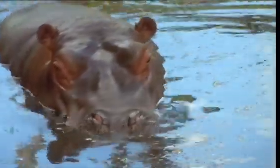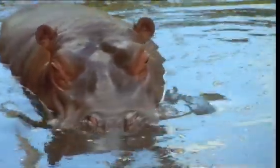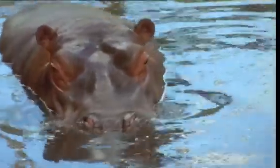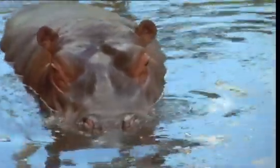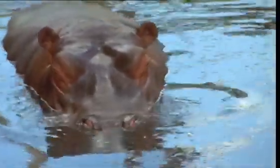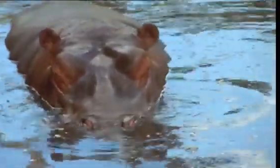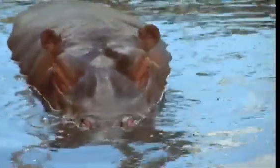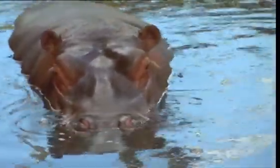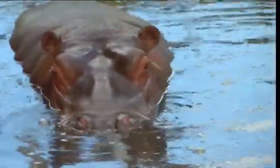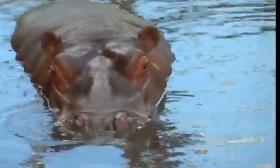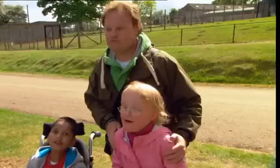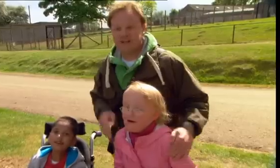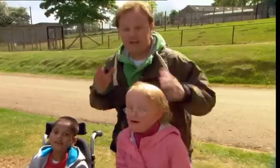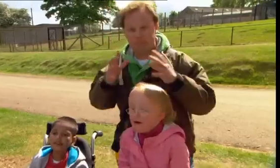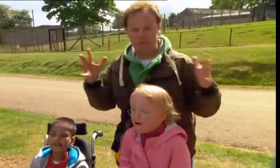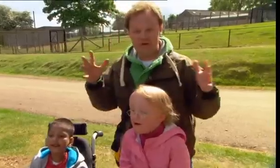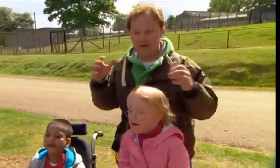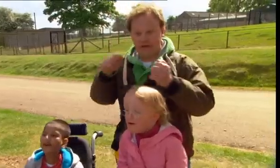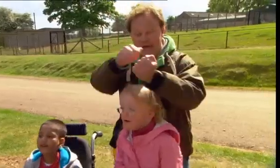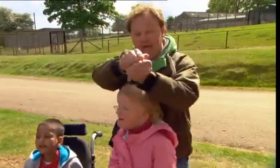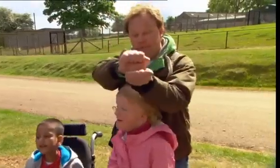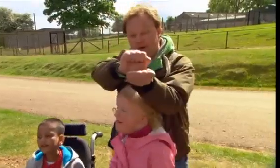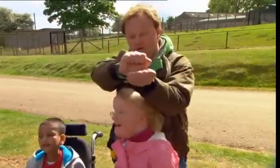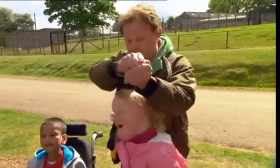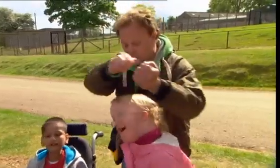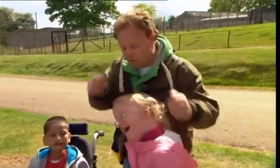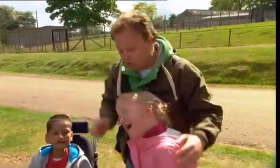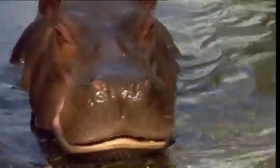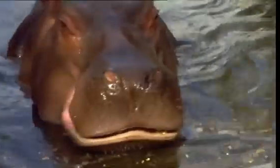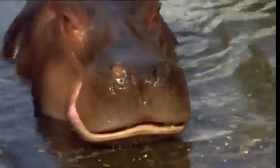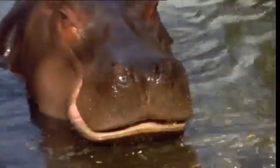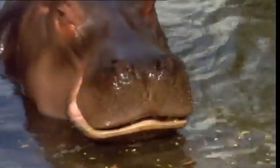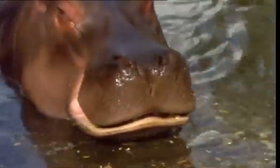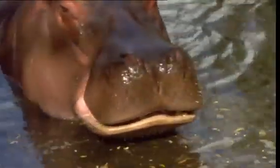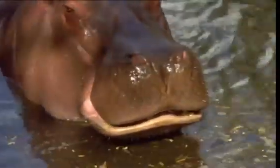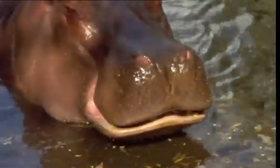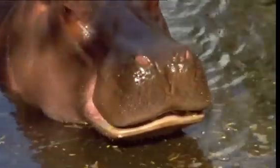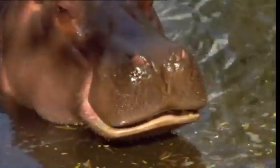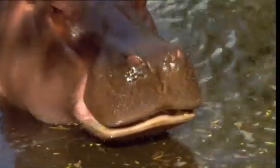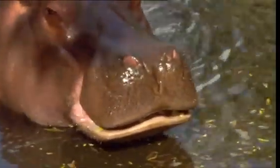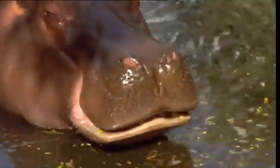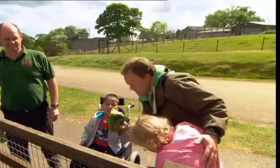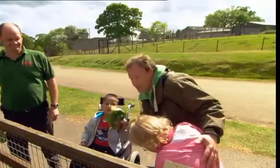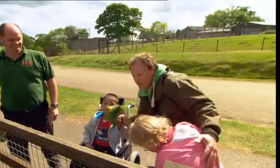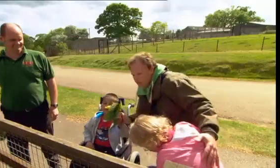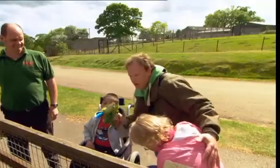Wow! Look, there are some really big hippos. Woohoo! Should we feed them? Ready?